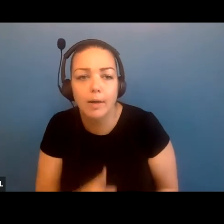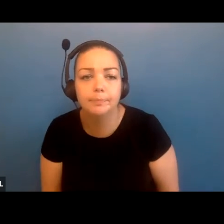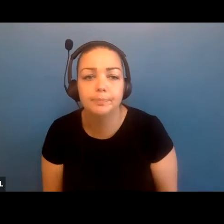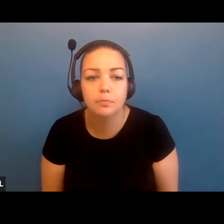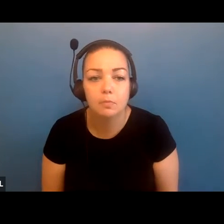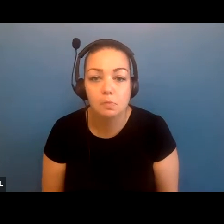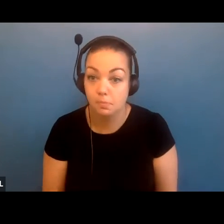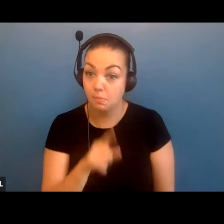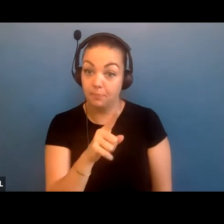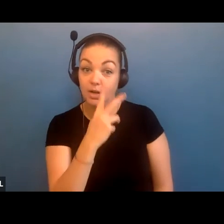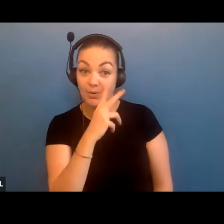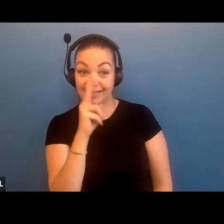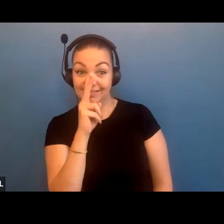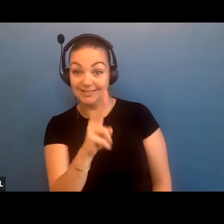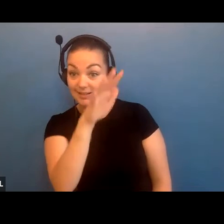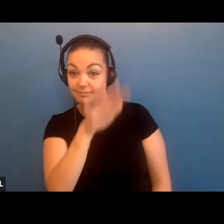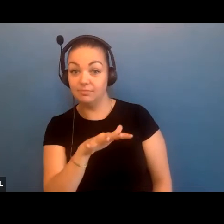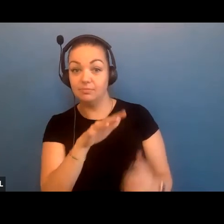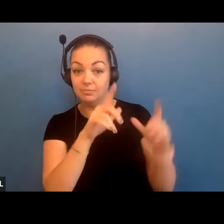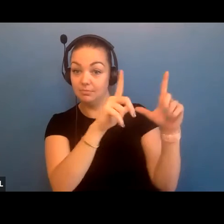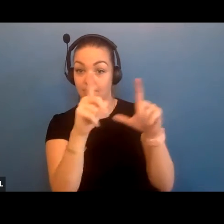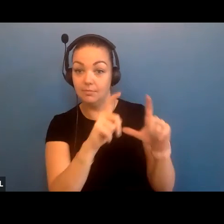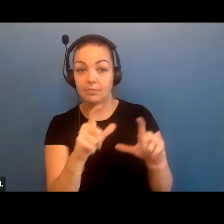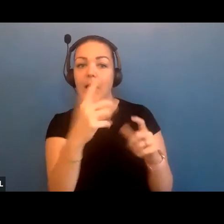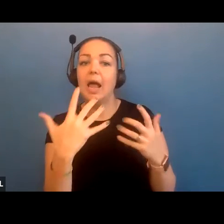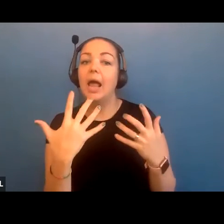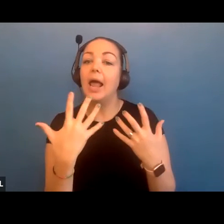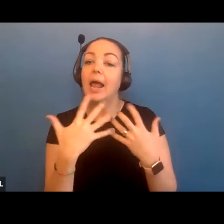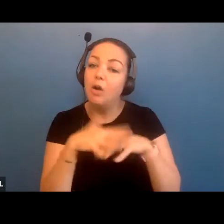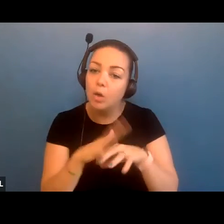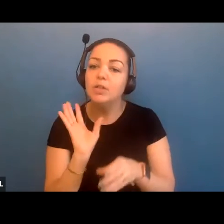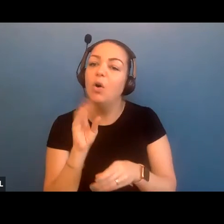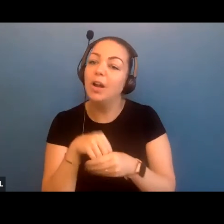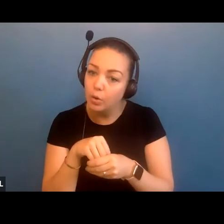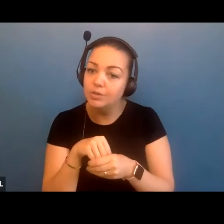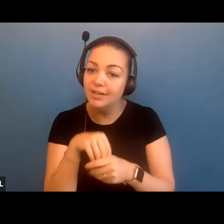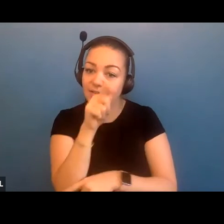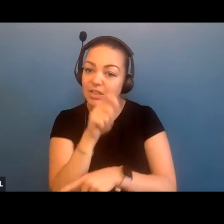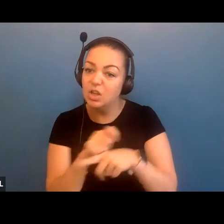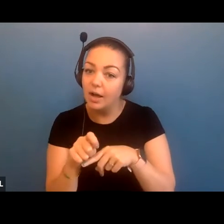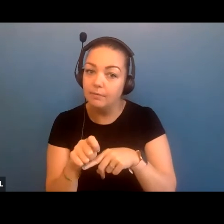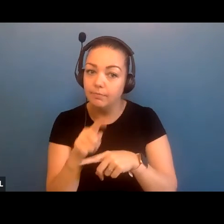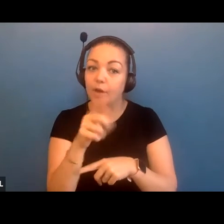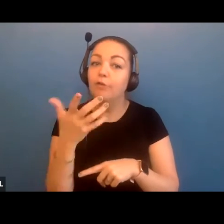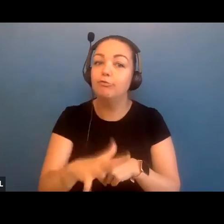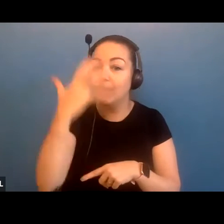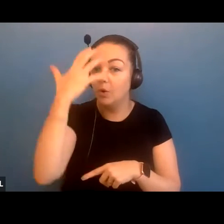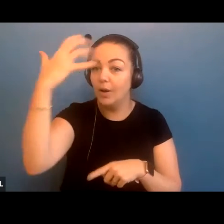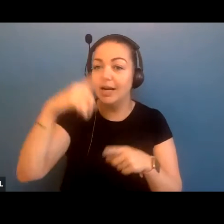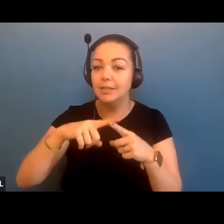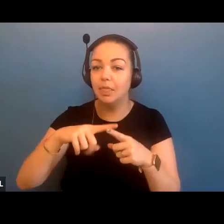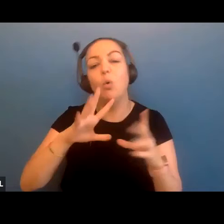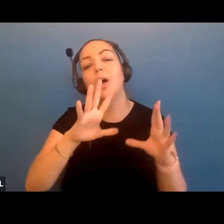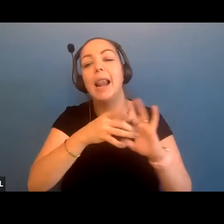This slide shows images of some inclusive design interventions that we've made on the Queen Elizabeth Olympic Park in Stratford in